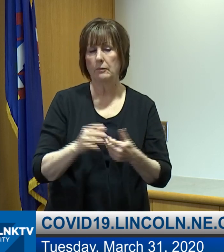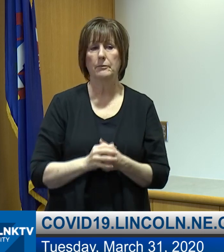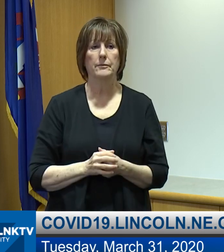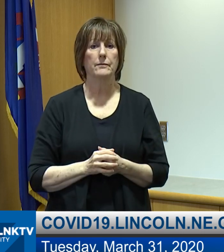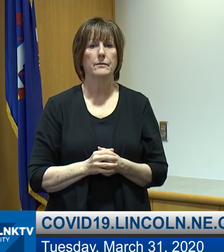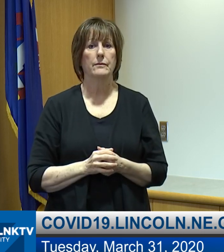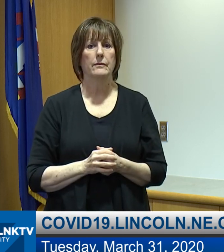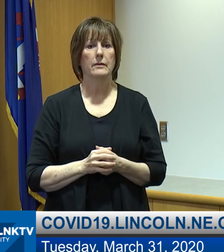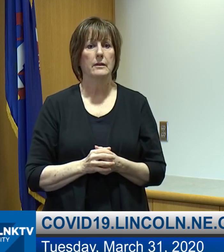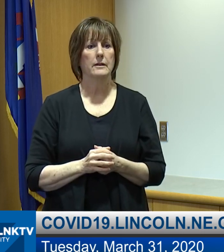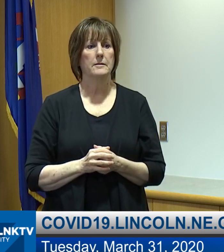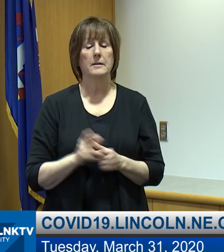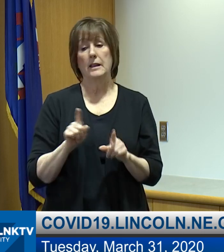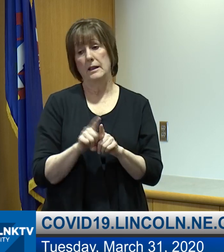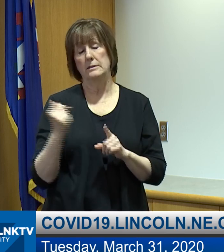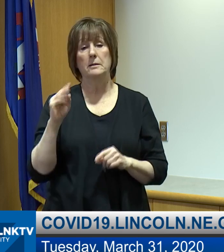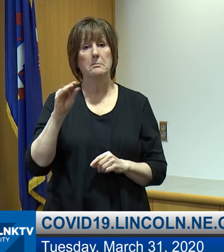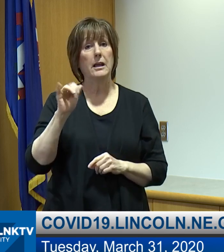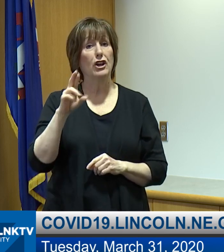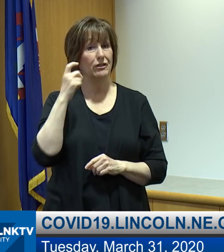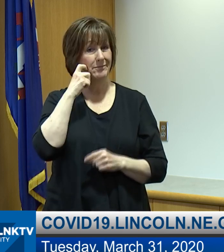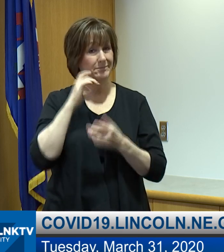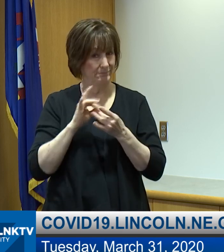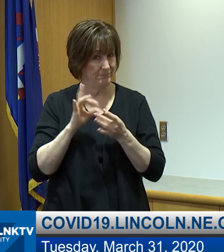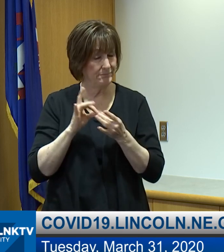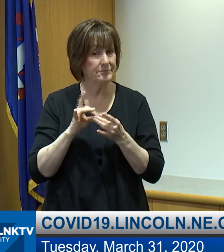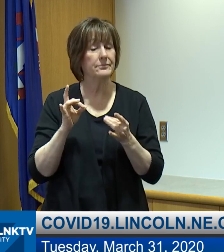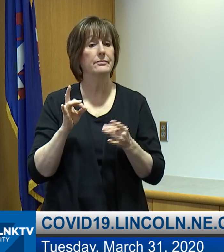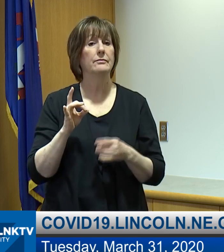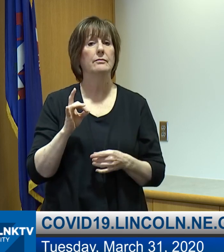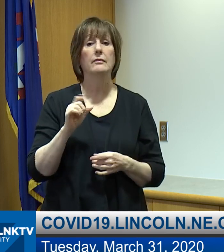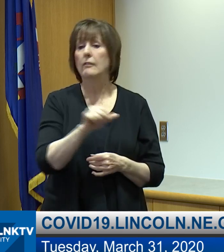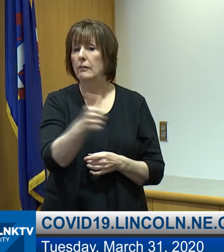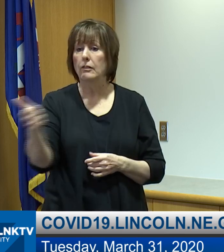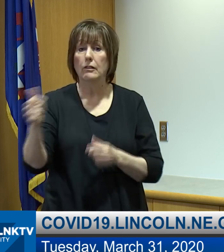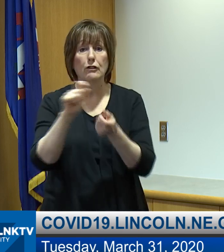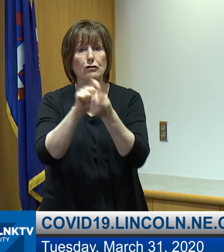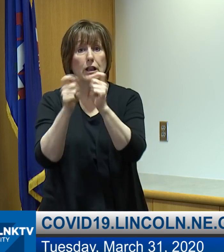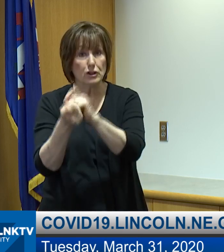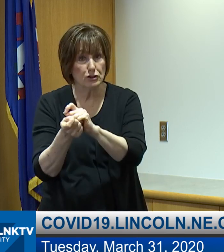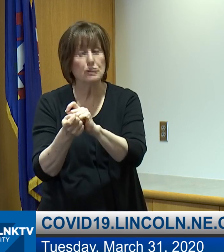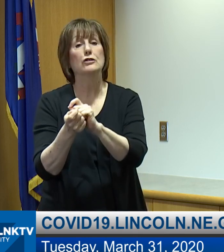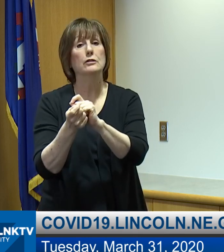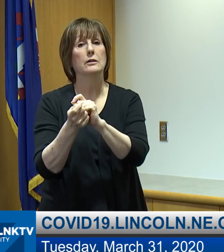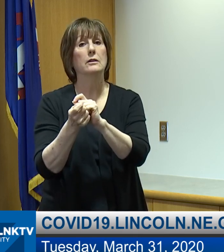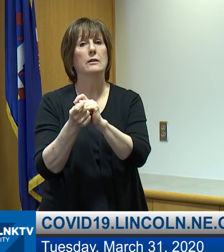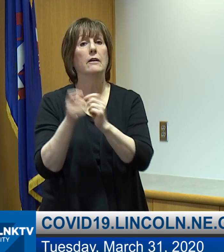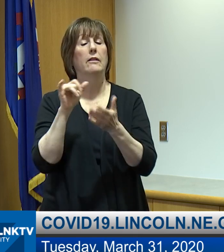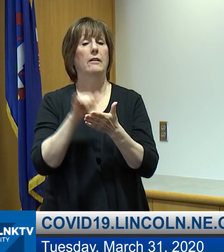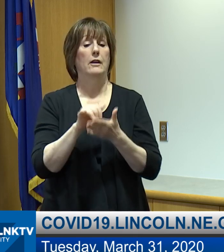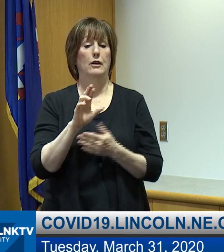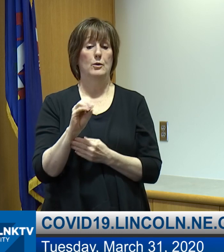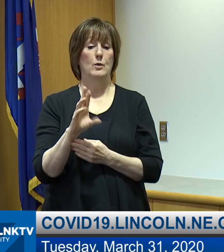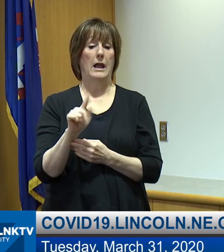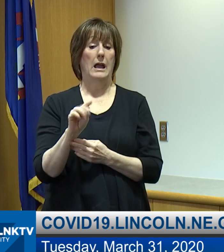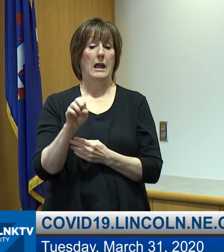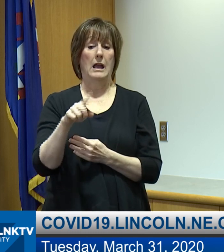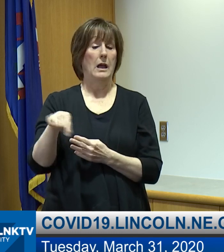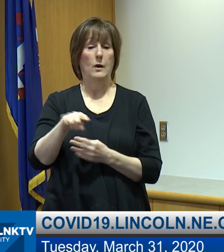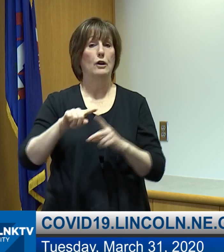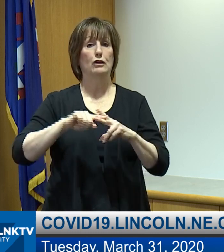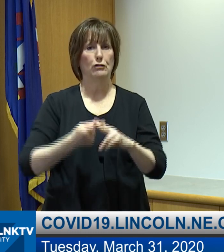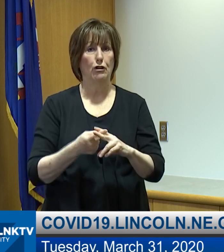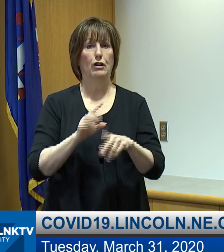As Mayor indicated, the other changes will be that the routes will now start